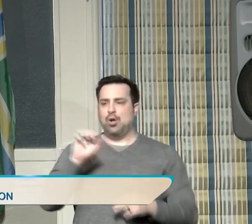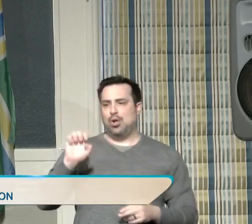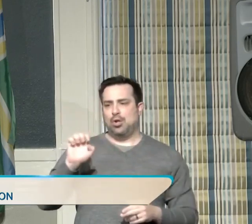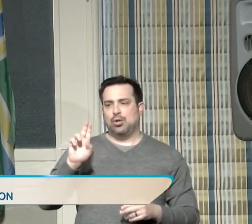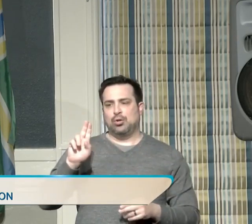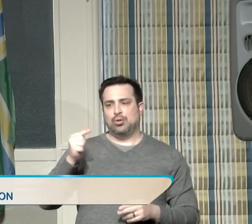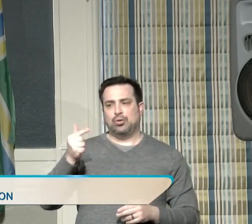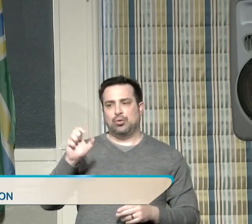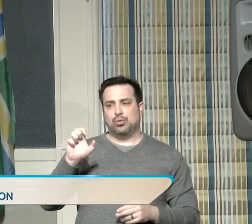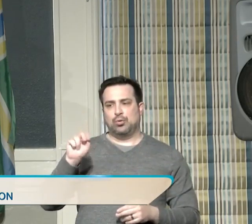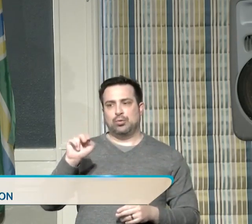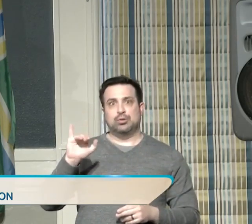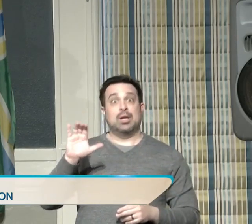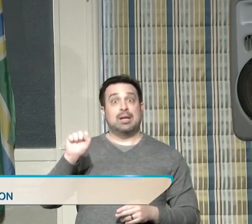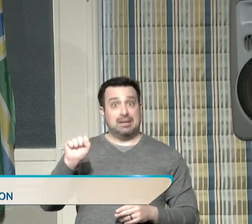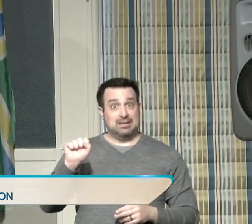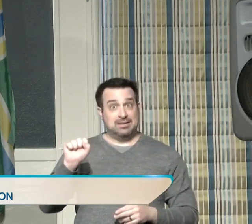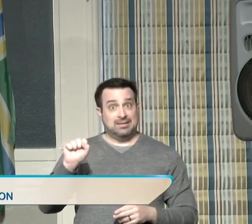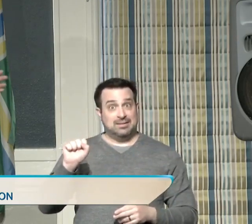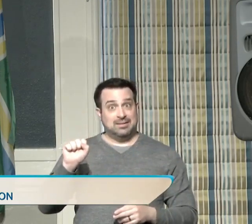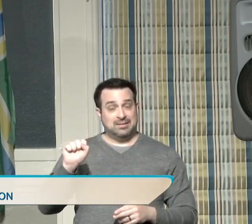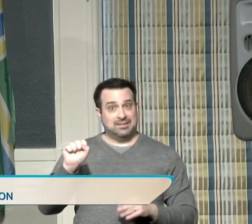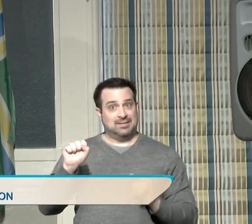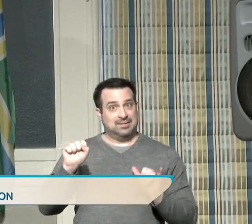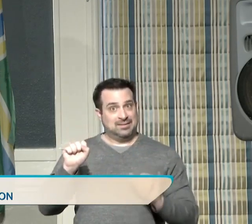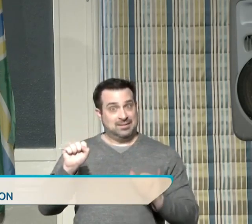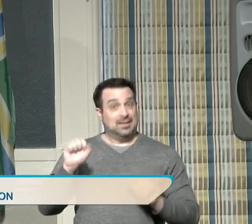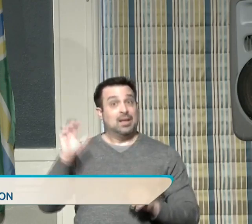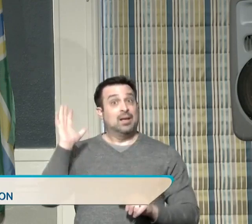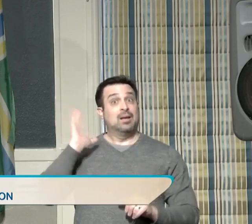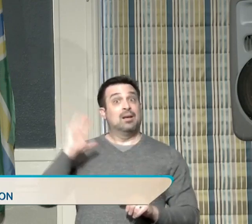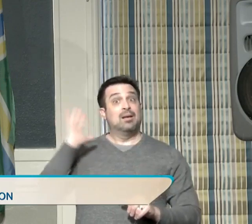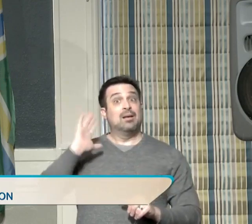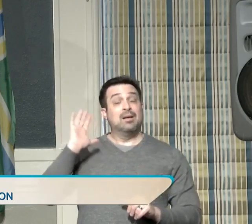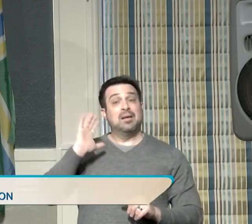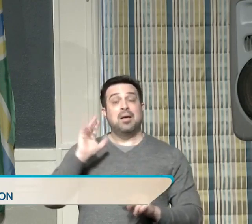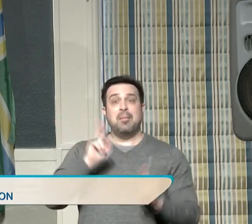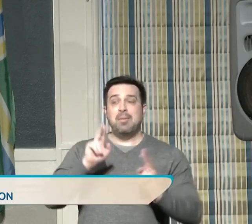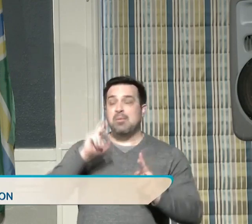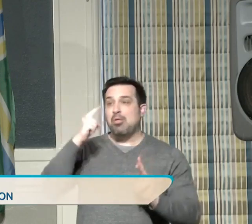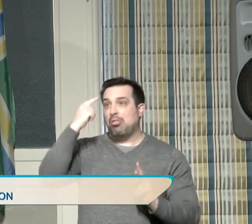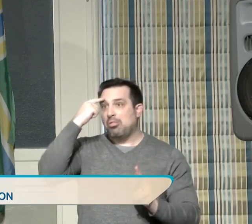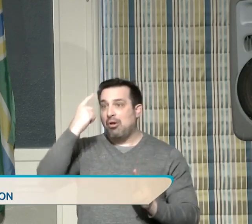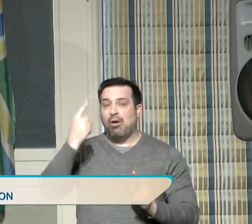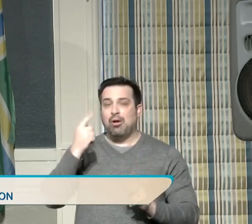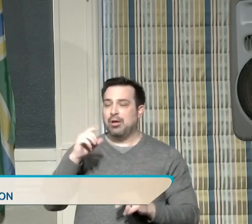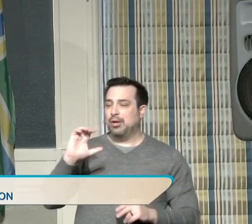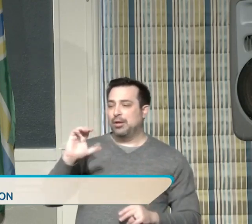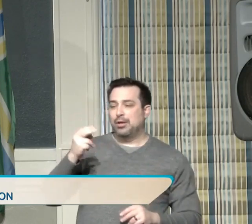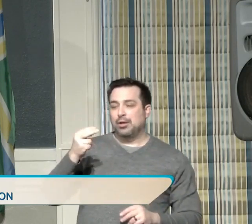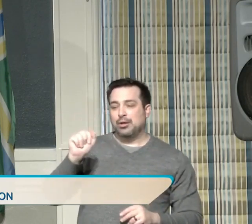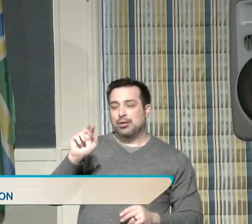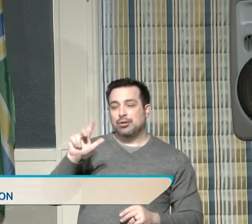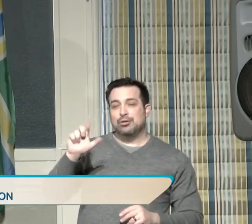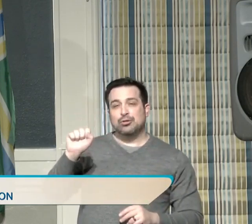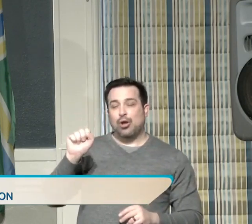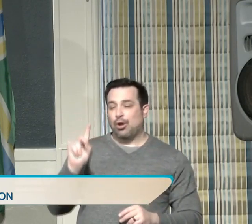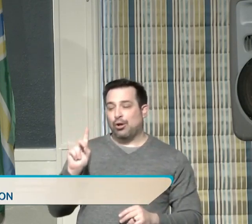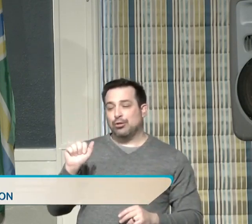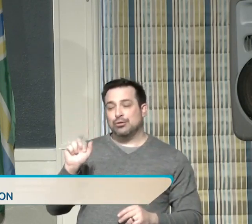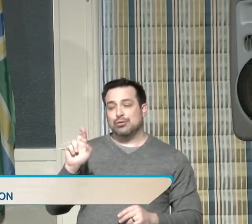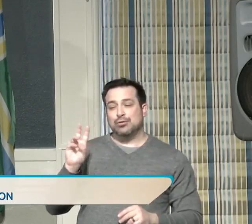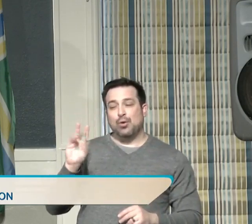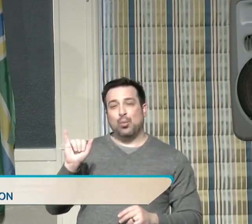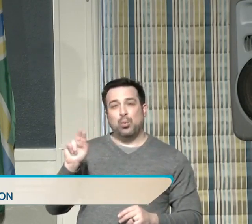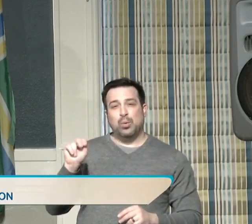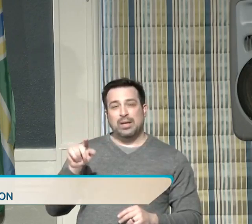eugenics. Because back then, as a result of some people thinking about Charles Darwin and interpreting it